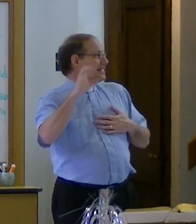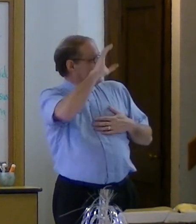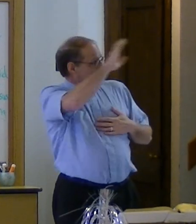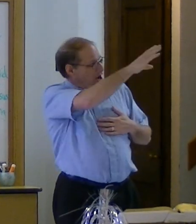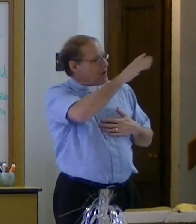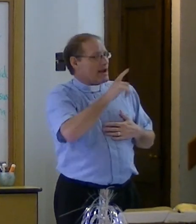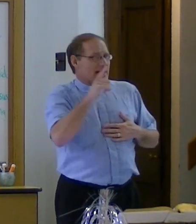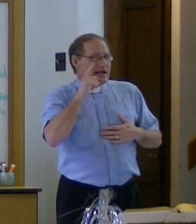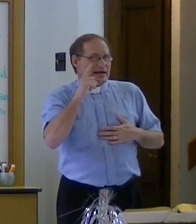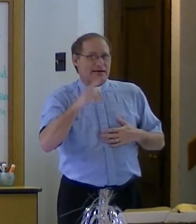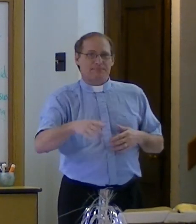hello there.